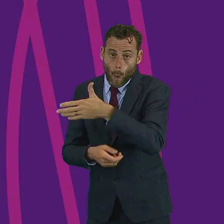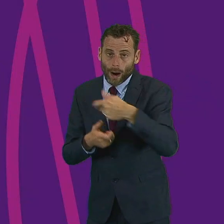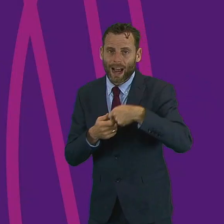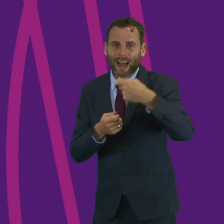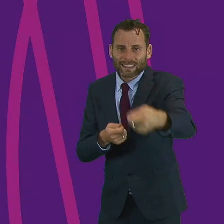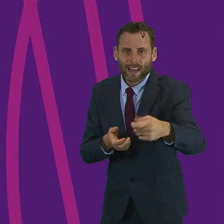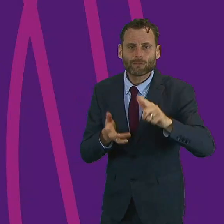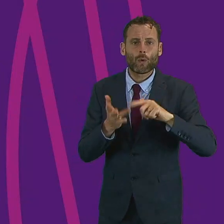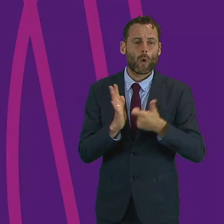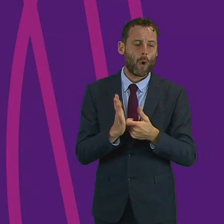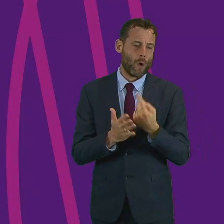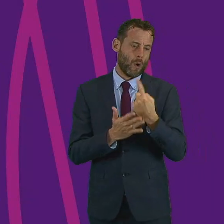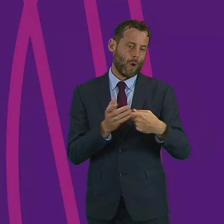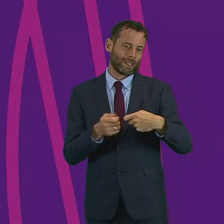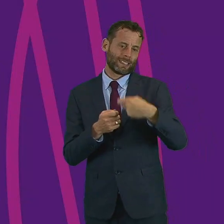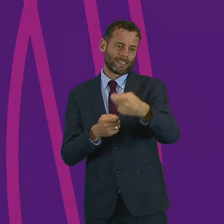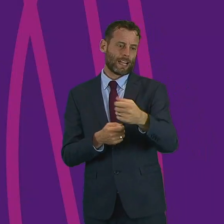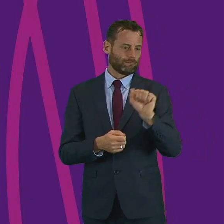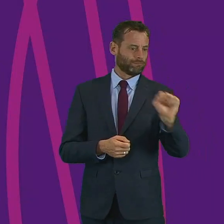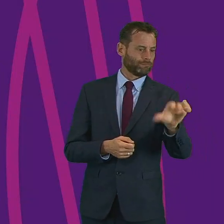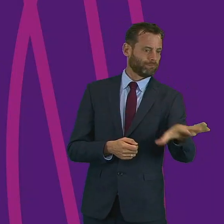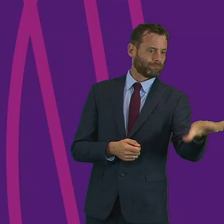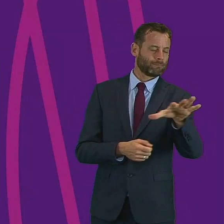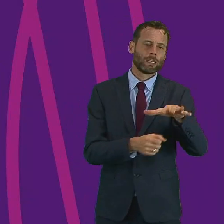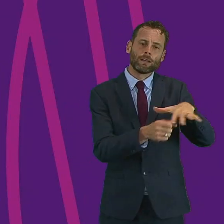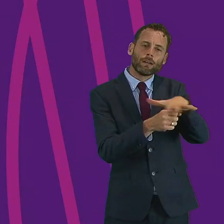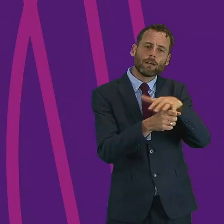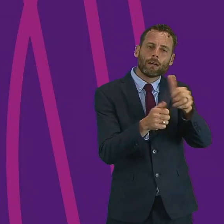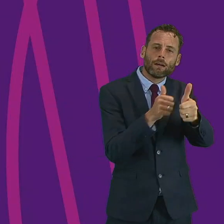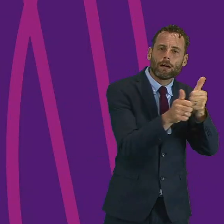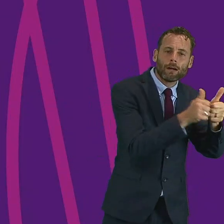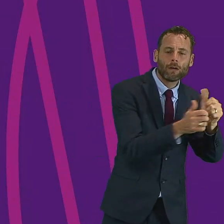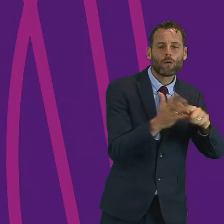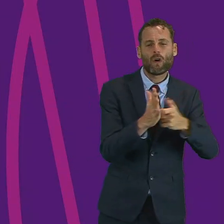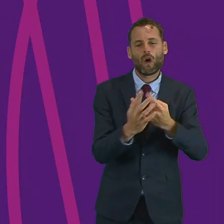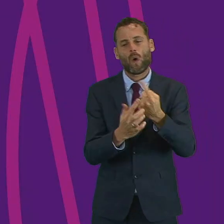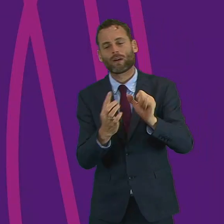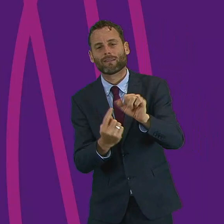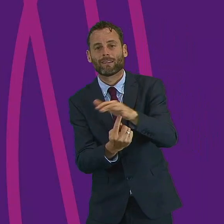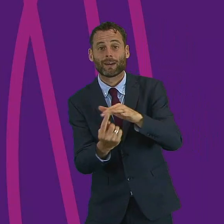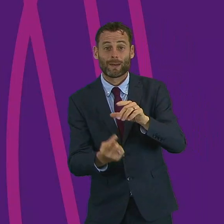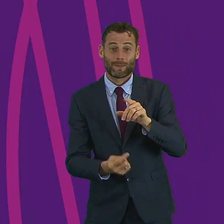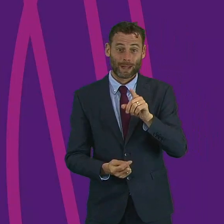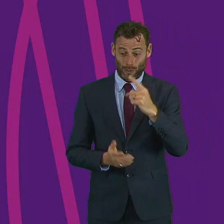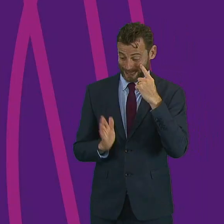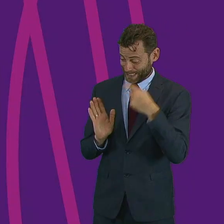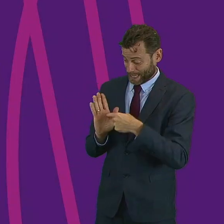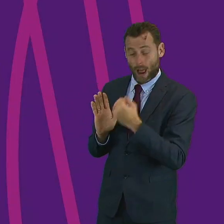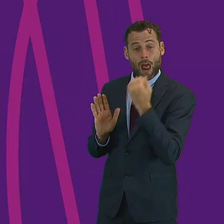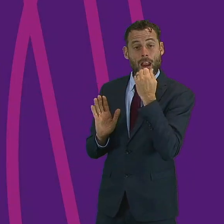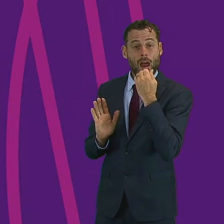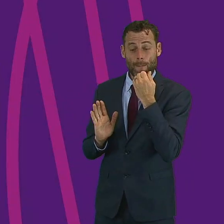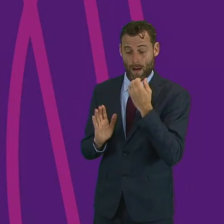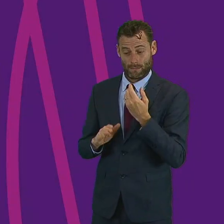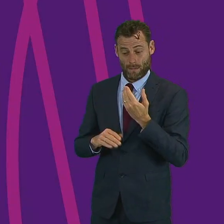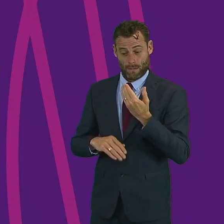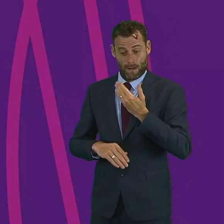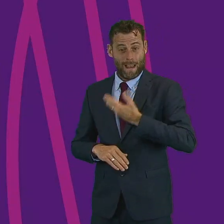furlough scheme should be extended by the UK Government. Does she feel it would be helpful if all MSPs across the parties were to back this